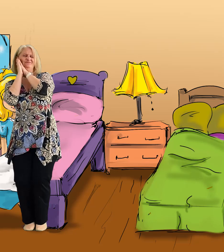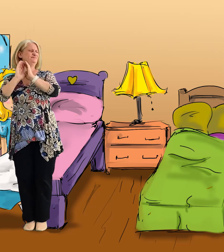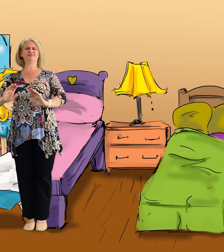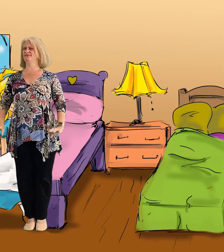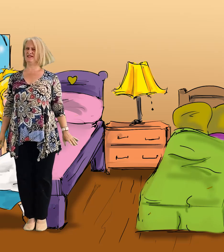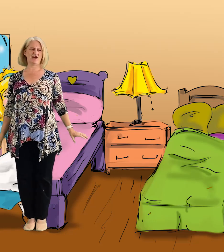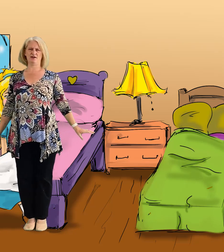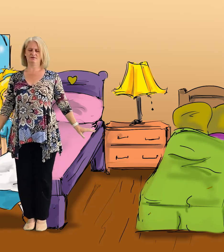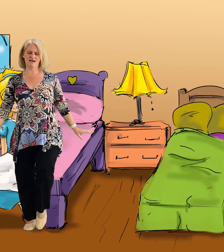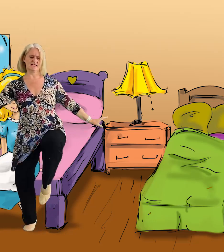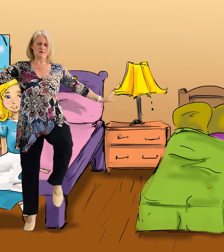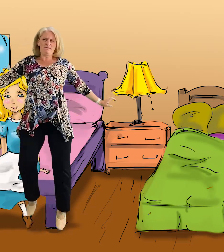No. No. one.